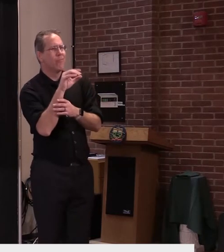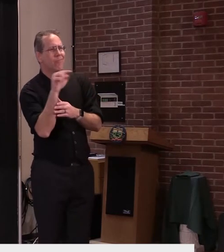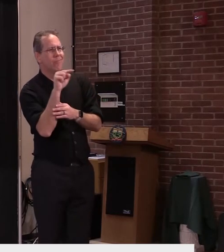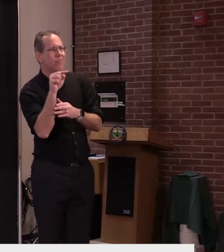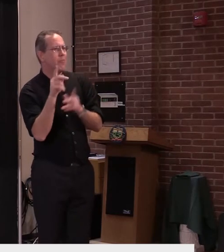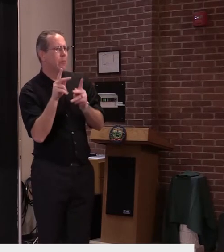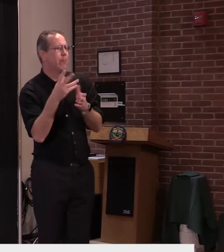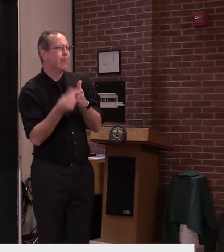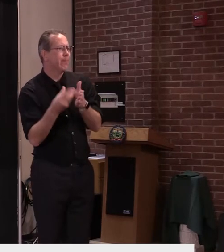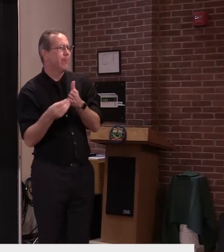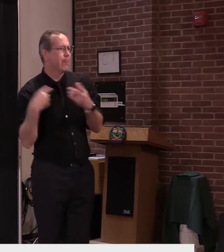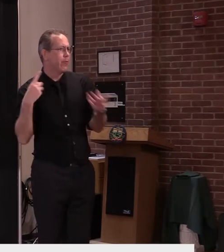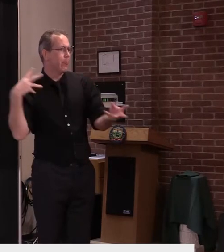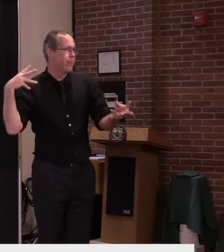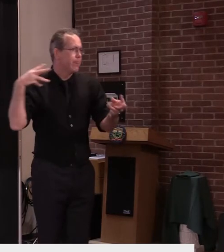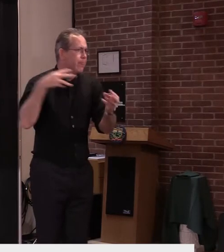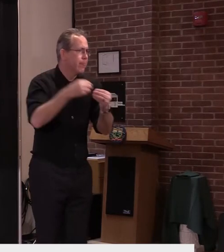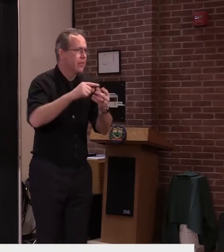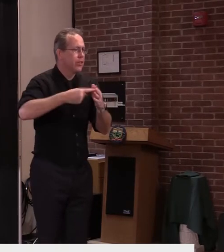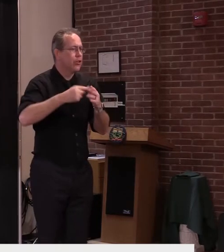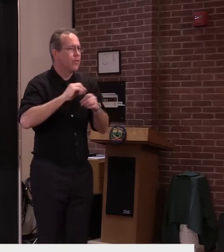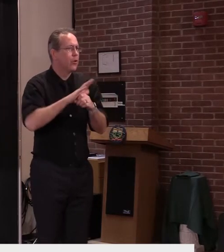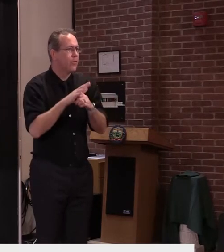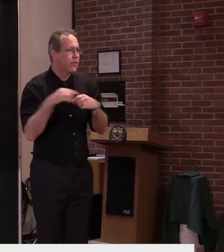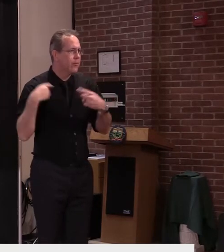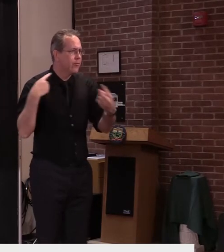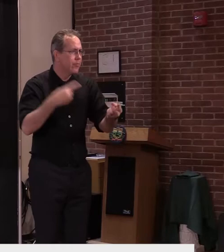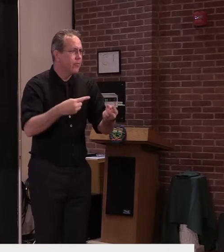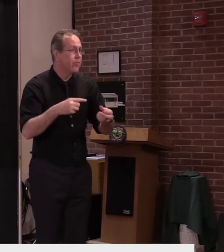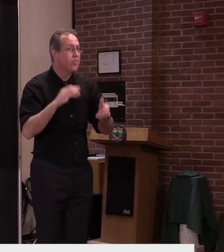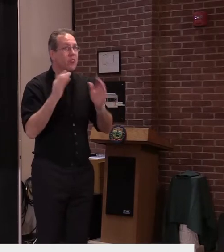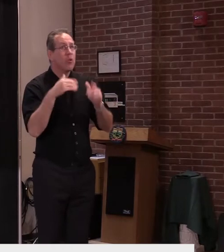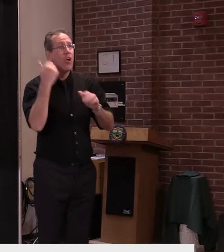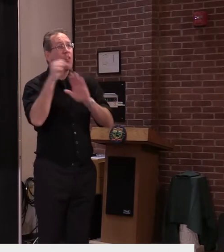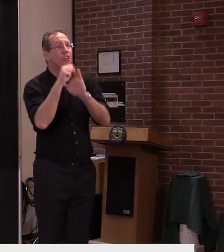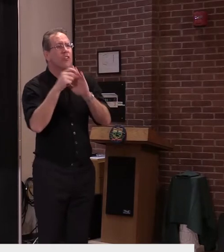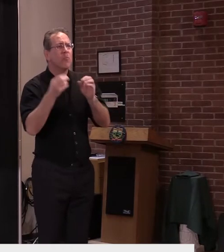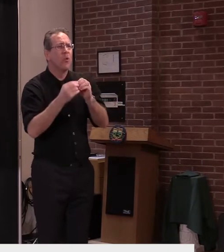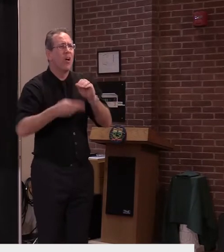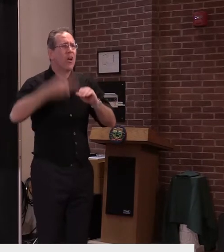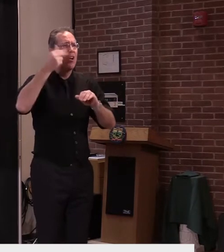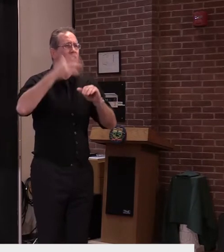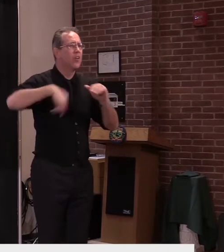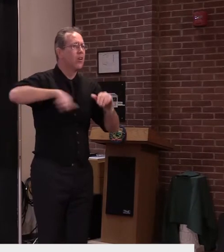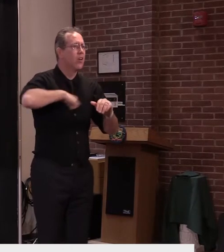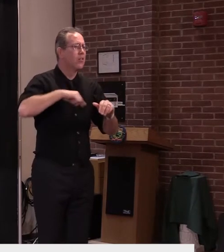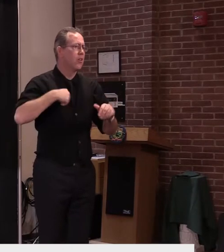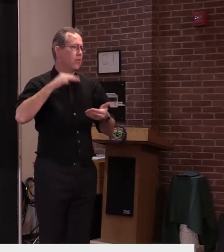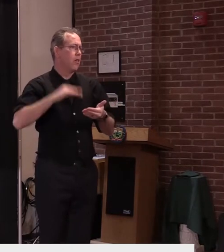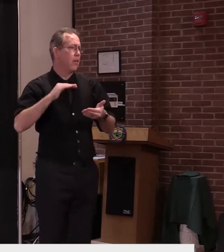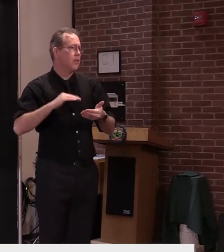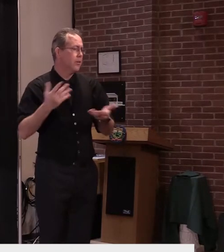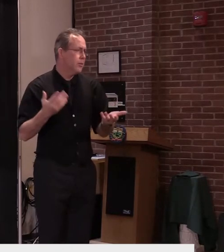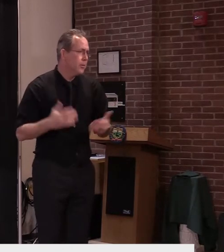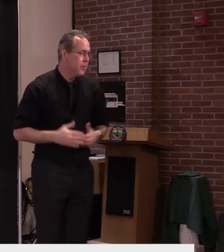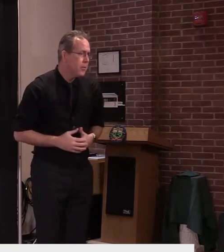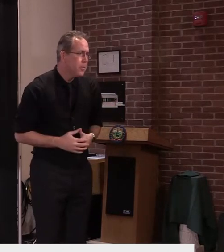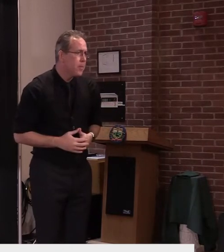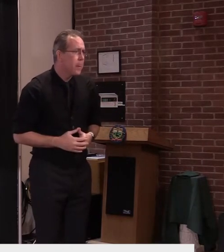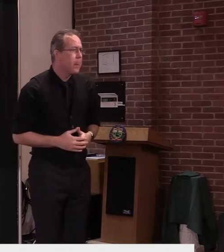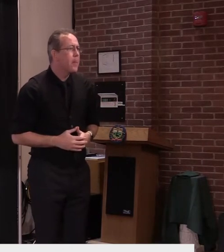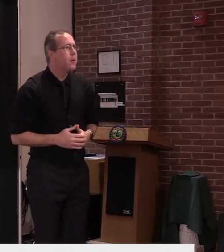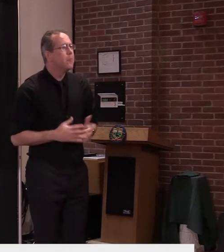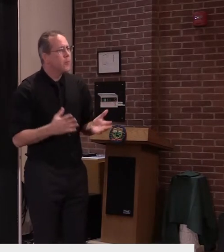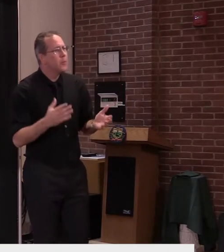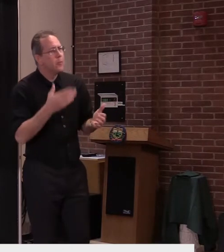again, something for us to appreciate, again, largely attributable to Vermonters doing all of the things that we've been asking them,